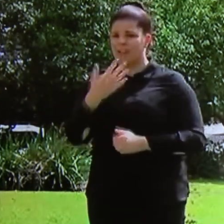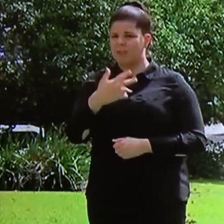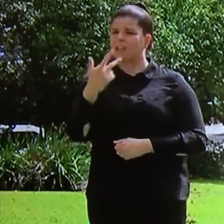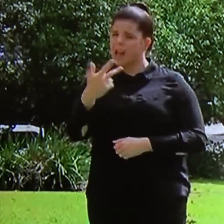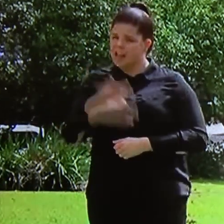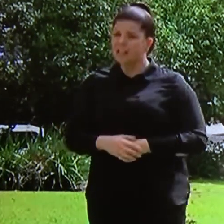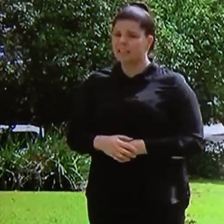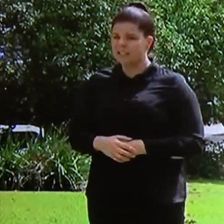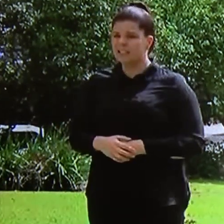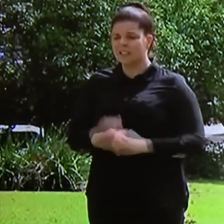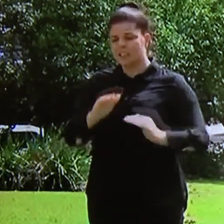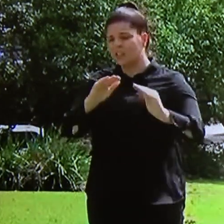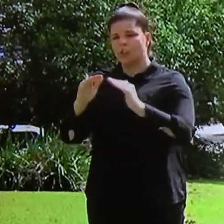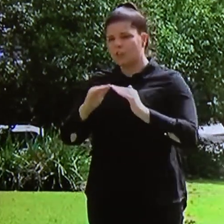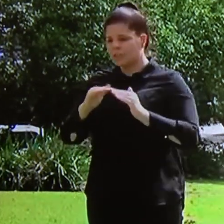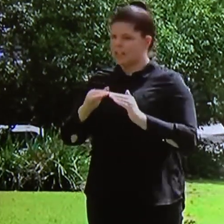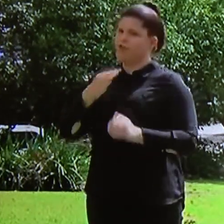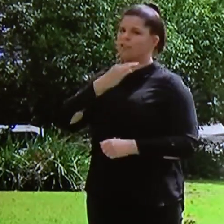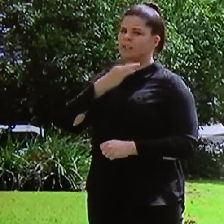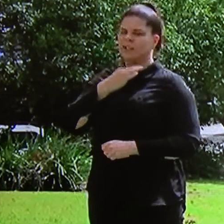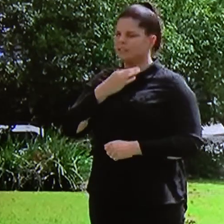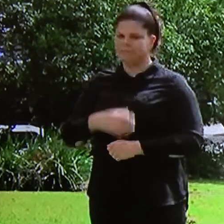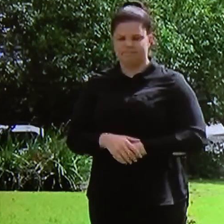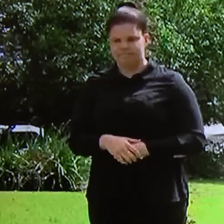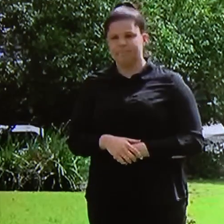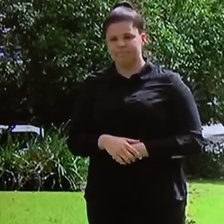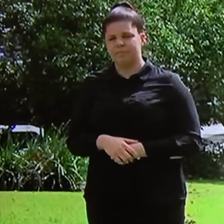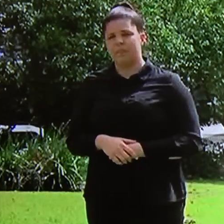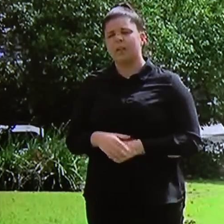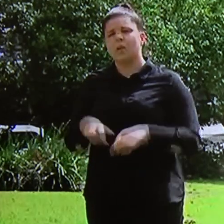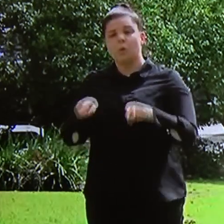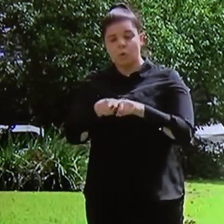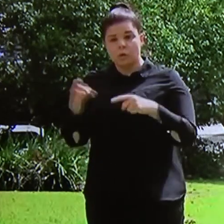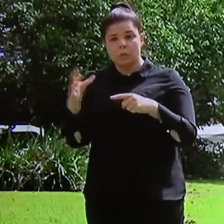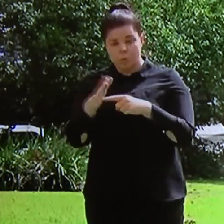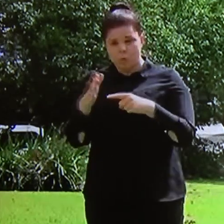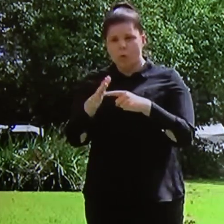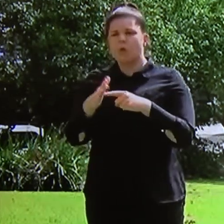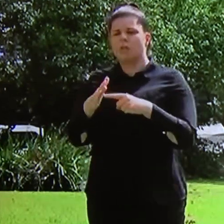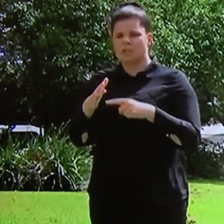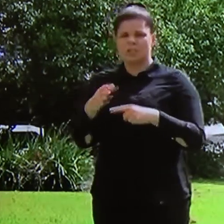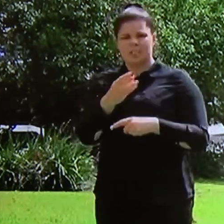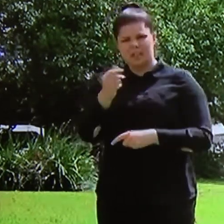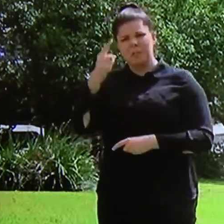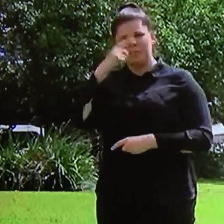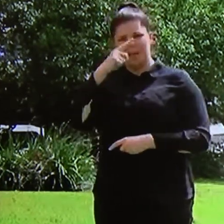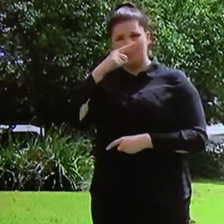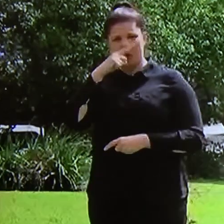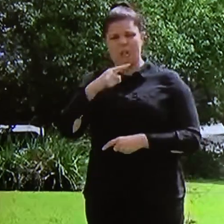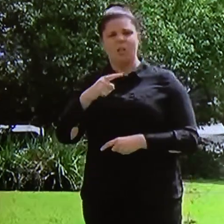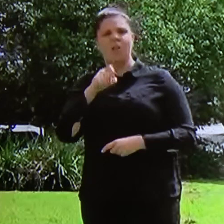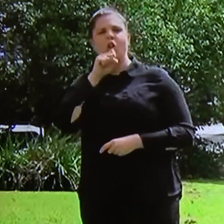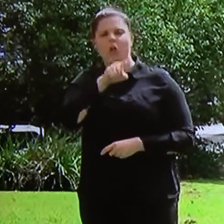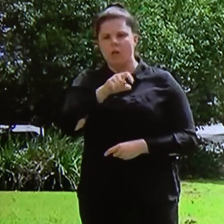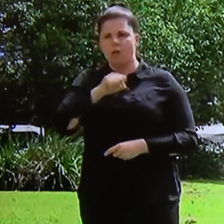the community. I'd also, I think is very important in relation to the spitting and coughing legislation that's now